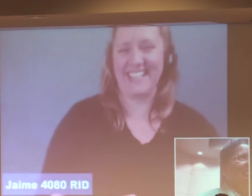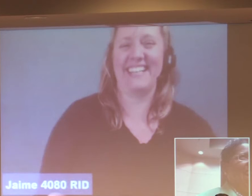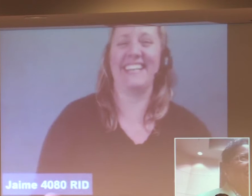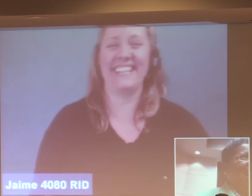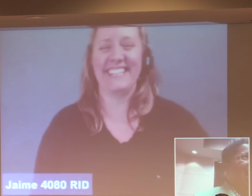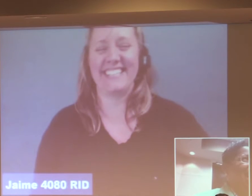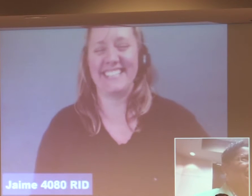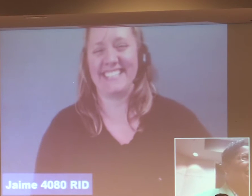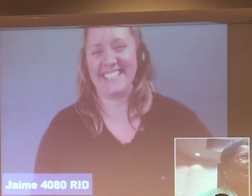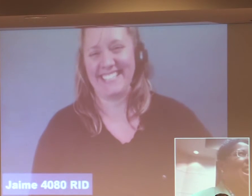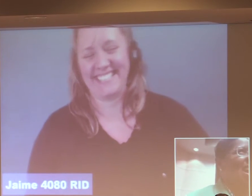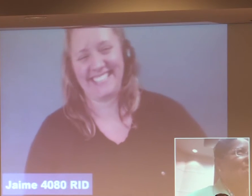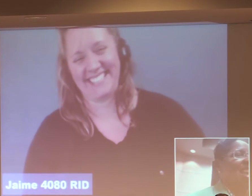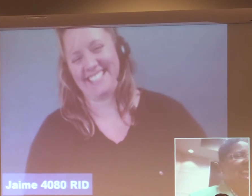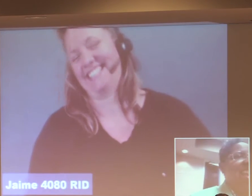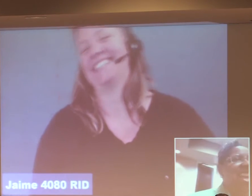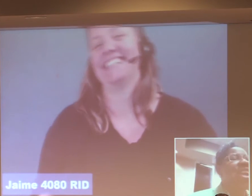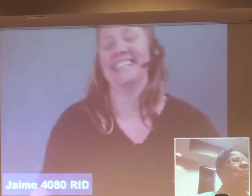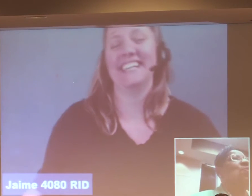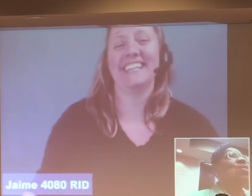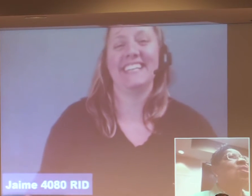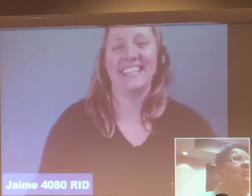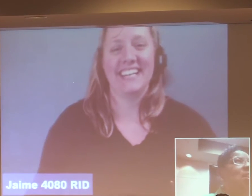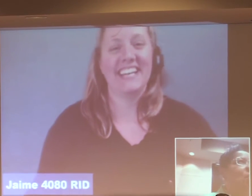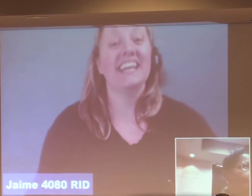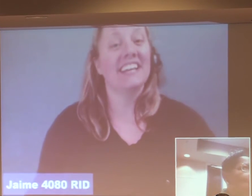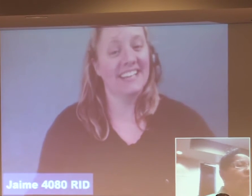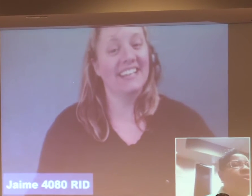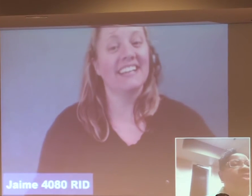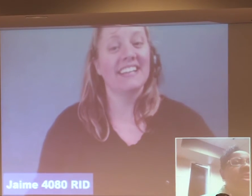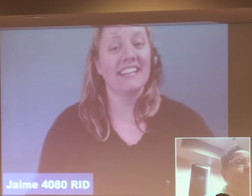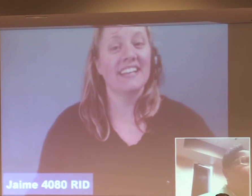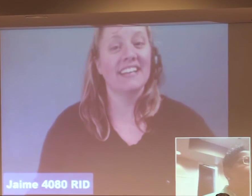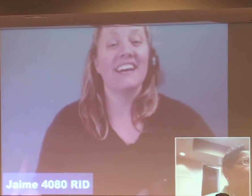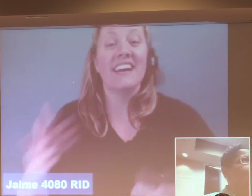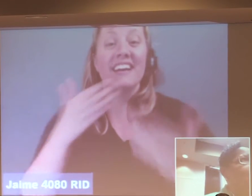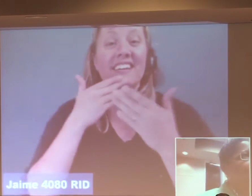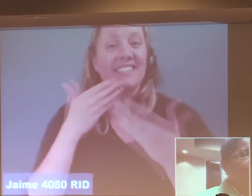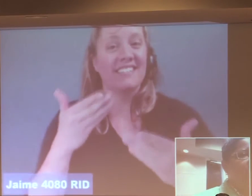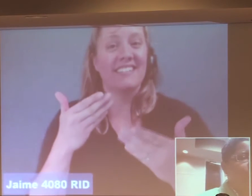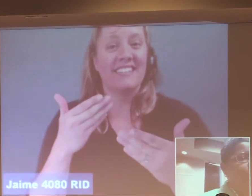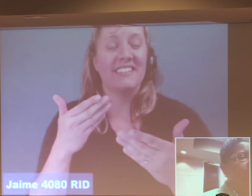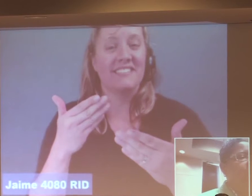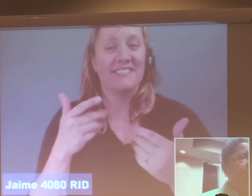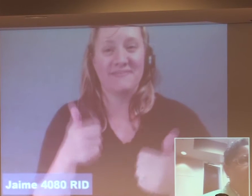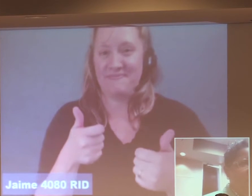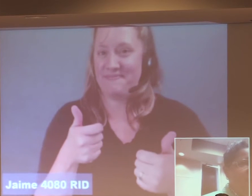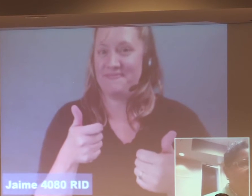Thank you.